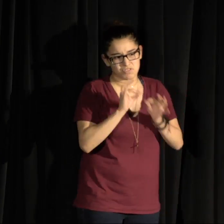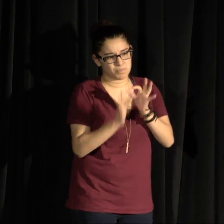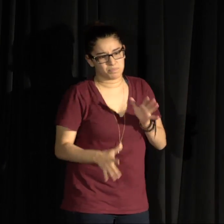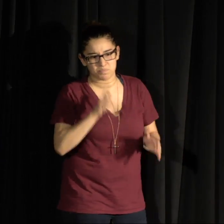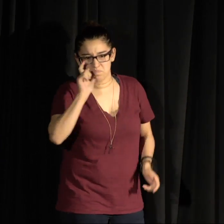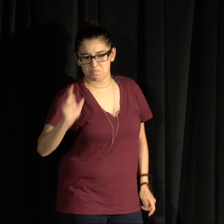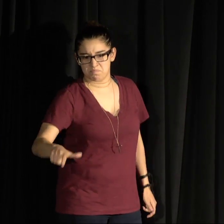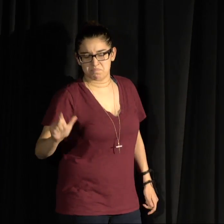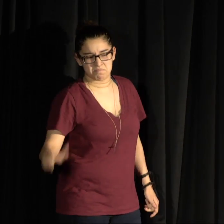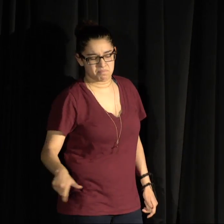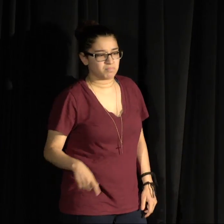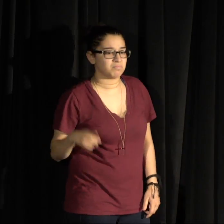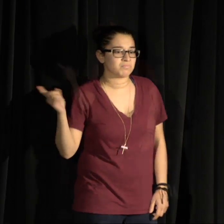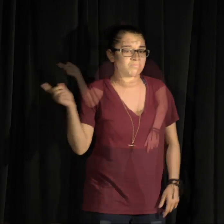No need for interpreters.